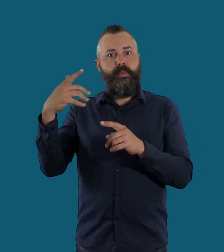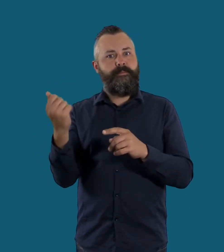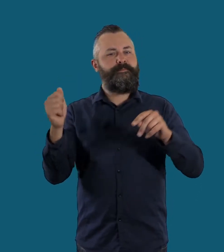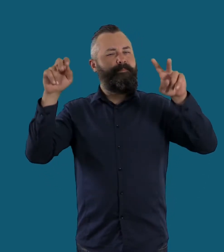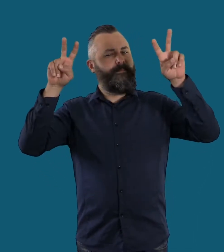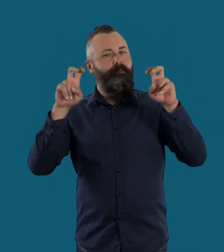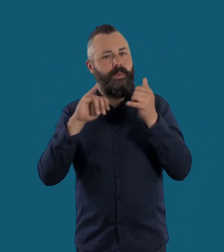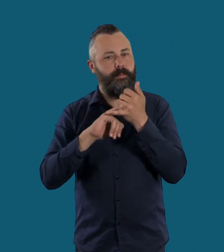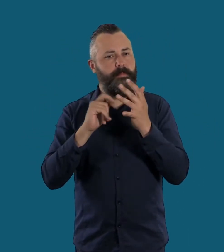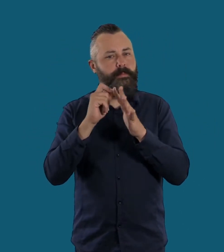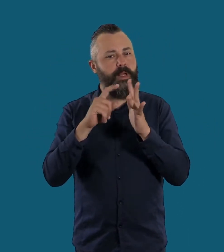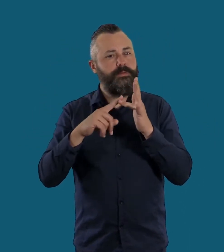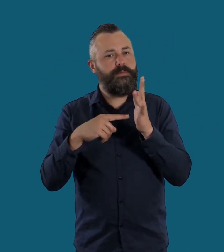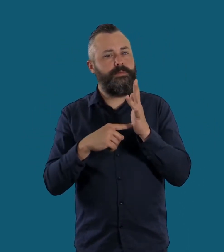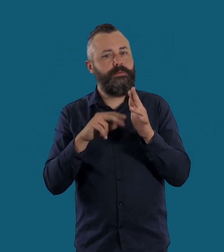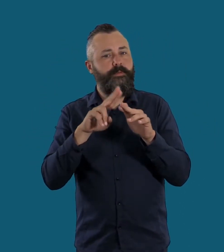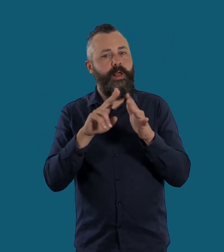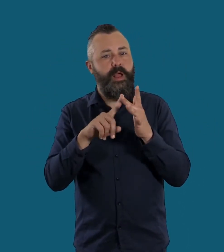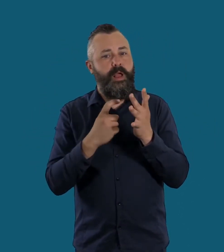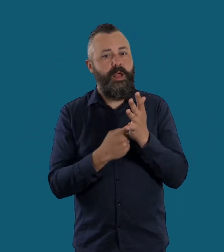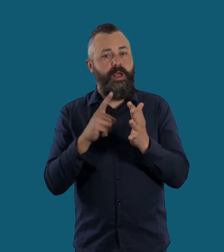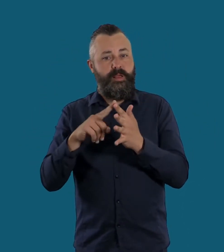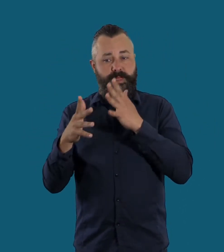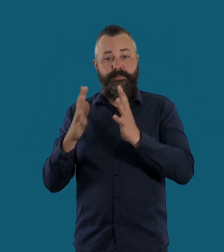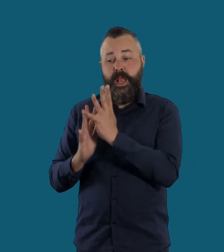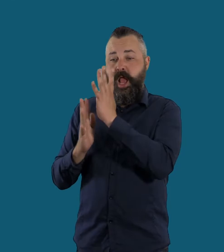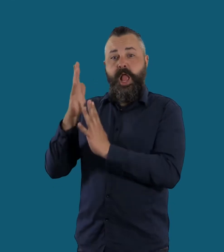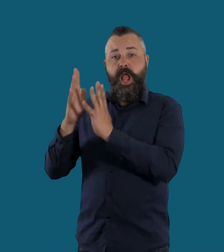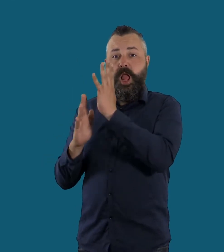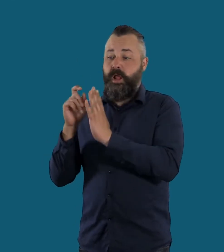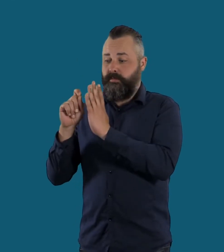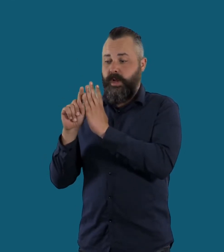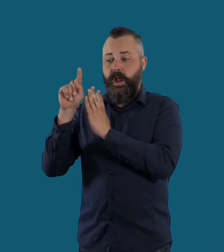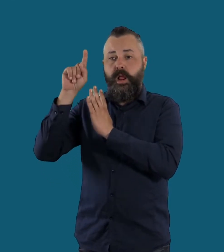Spot fires will start well ahead of the main fire and cause rapid spread of the fire.